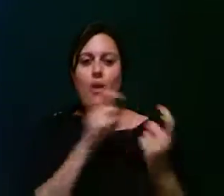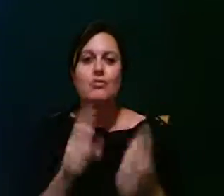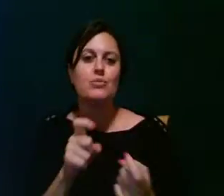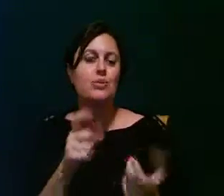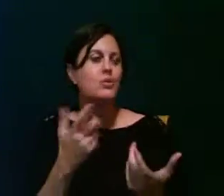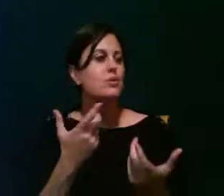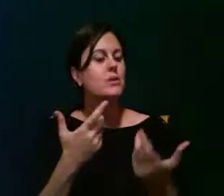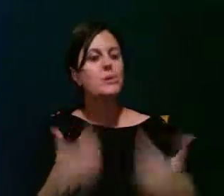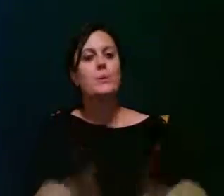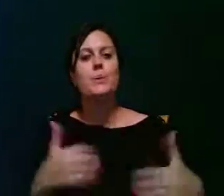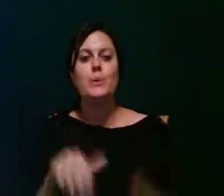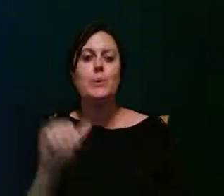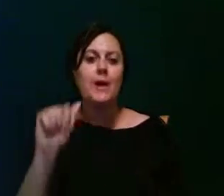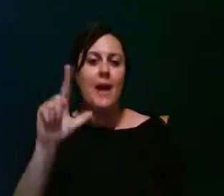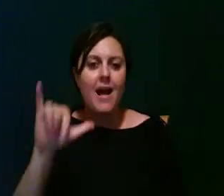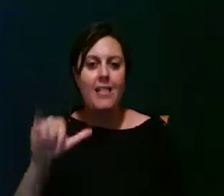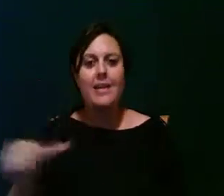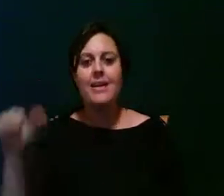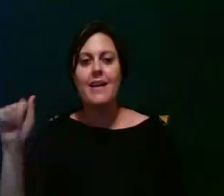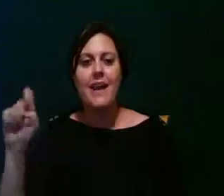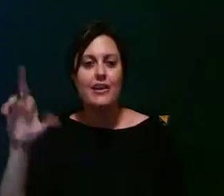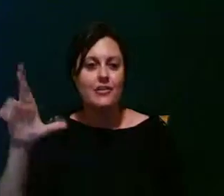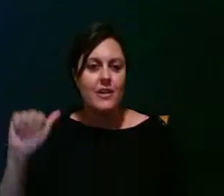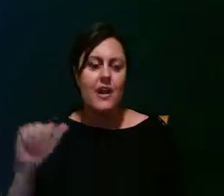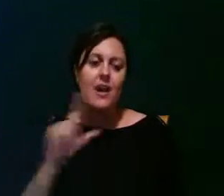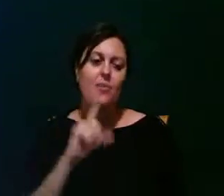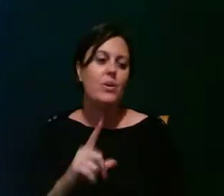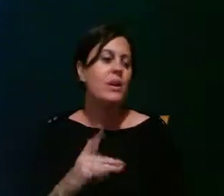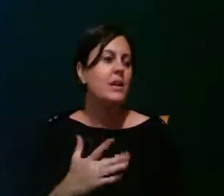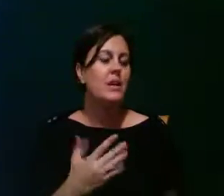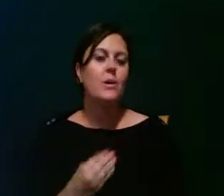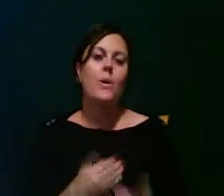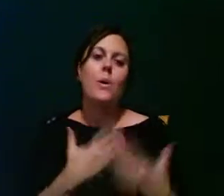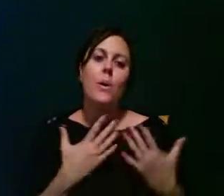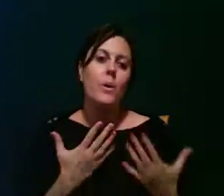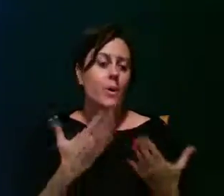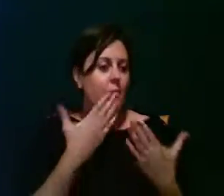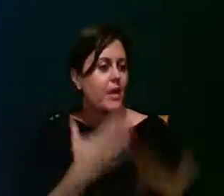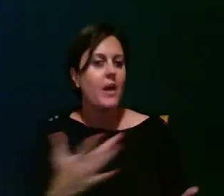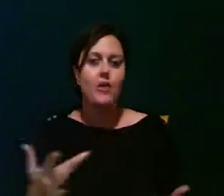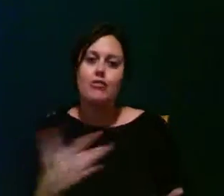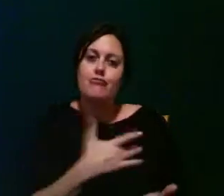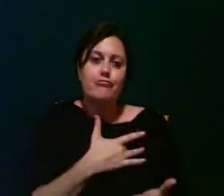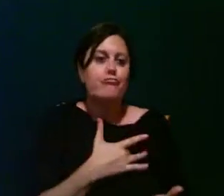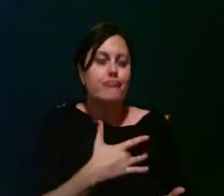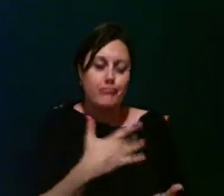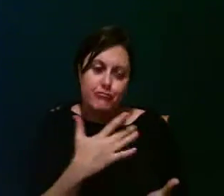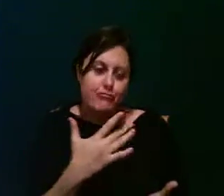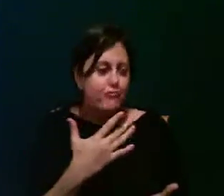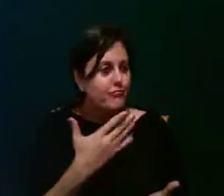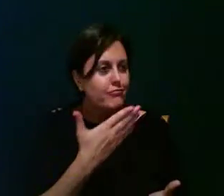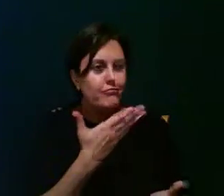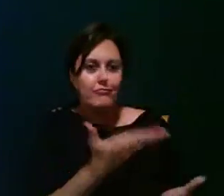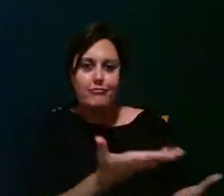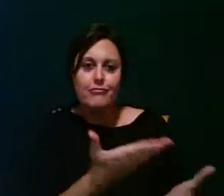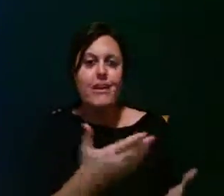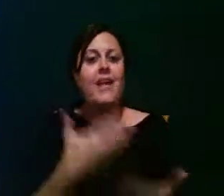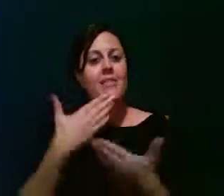and Andrea. It was a heartwarming pleasure to have you both here as our show guests tonight. Thank you to our sponsors for North